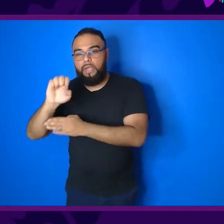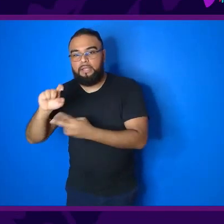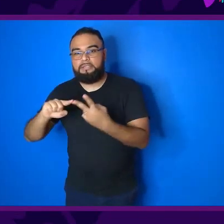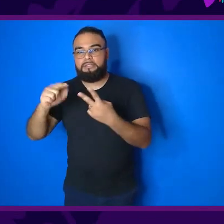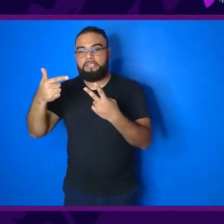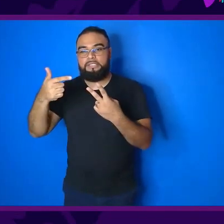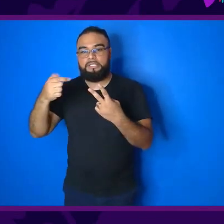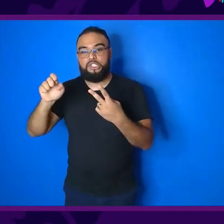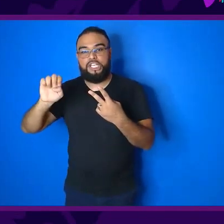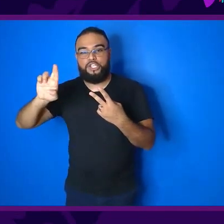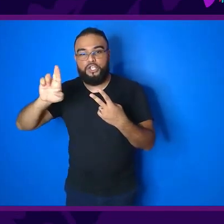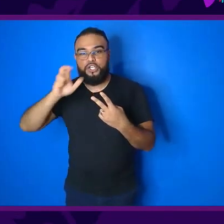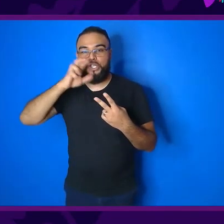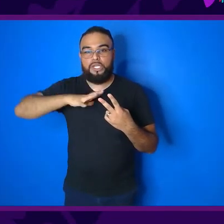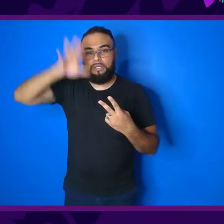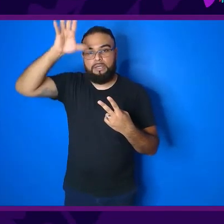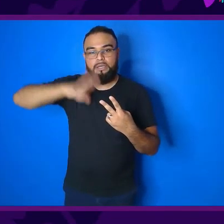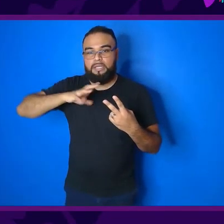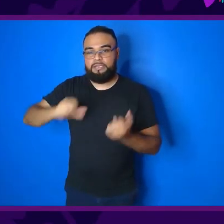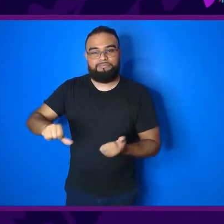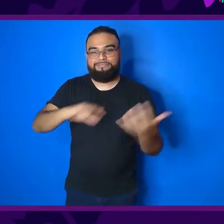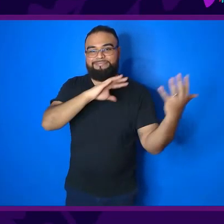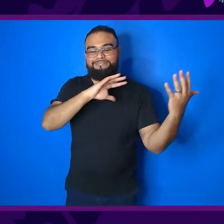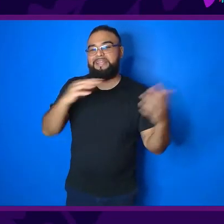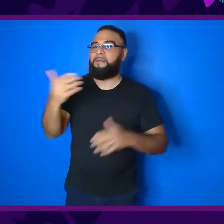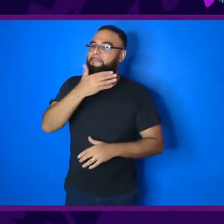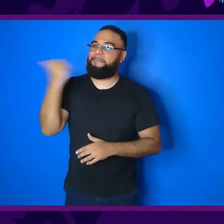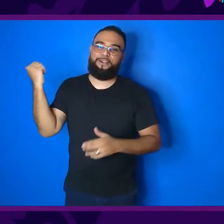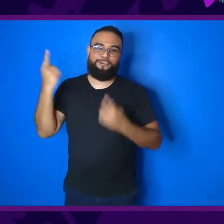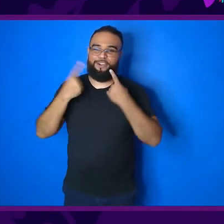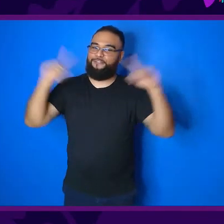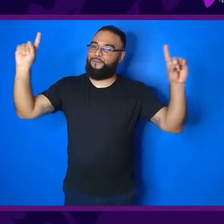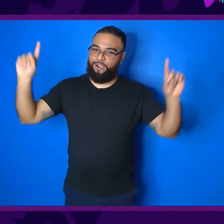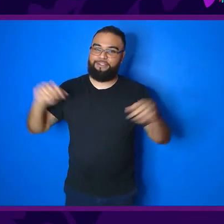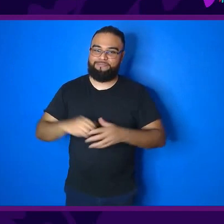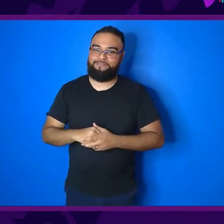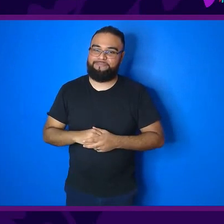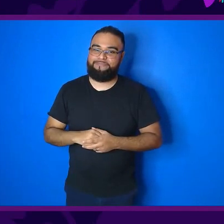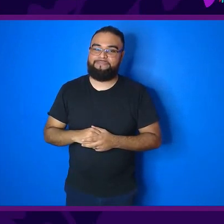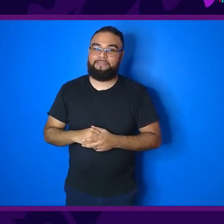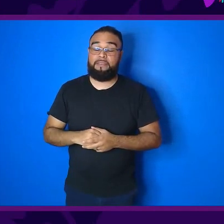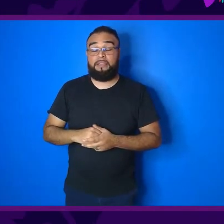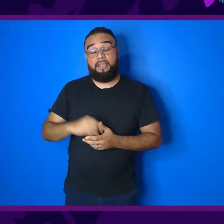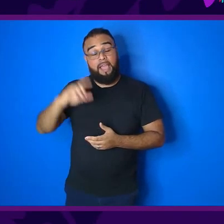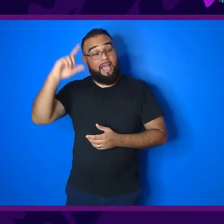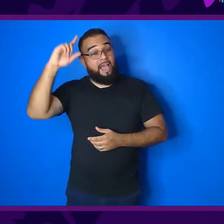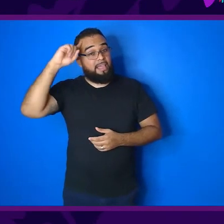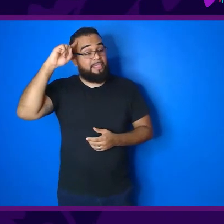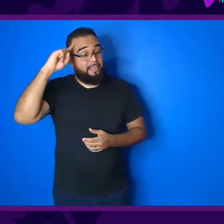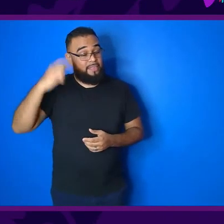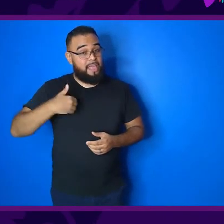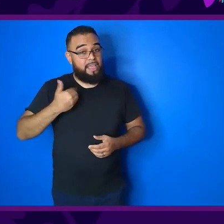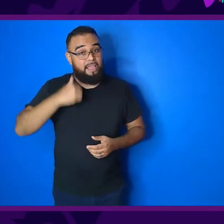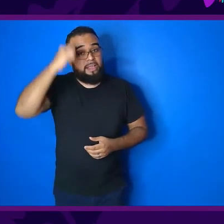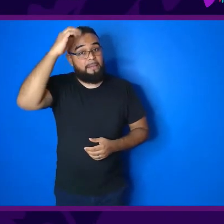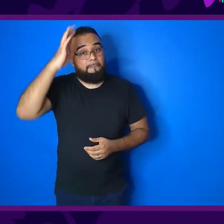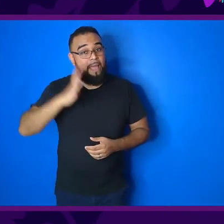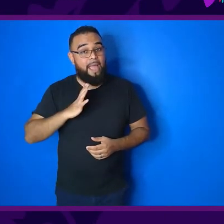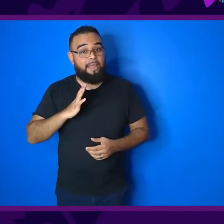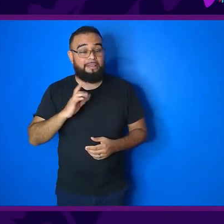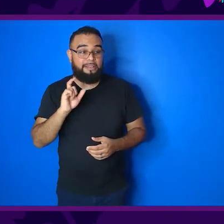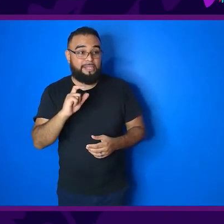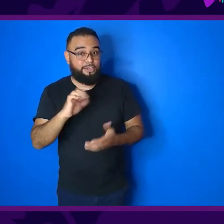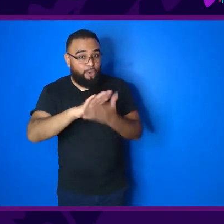better off we are. I think that all of our young men, they need to know how to cook, know how to